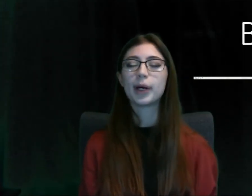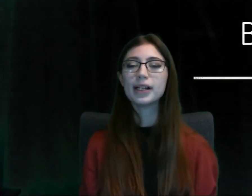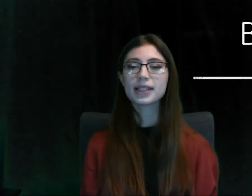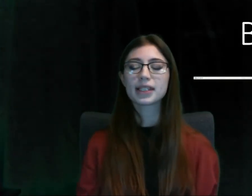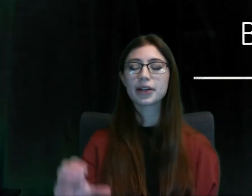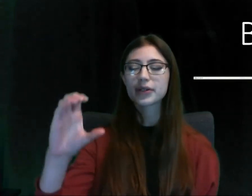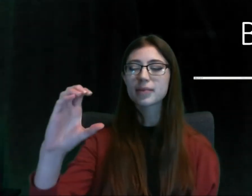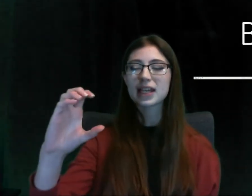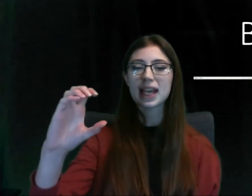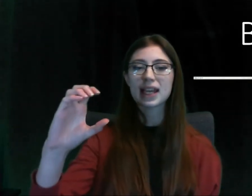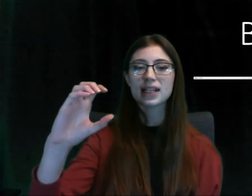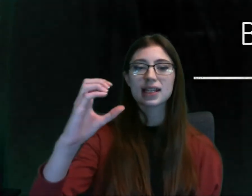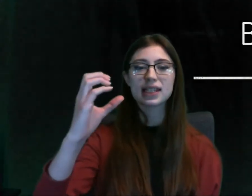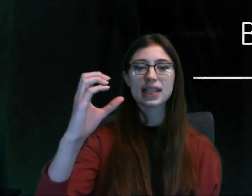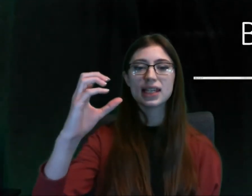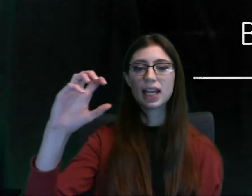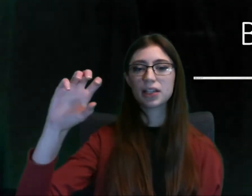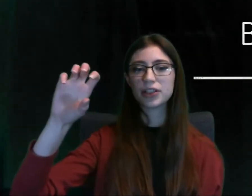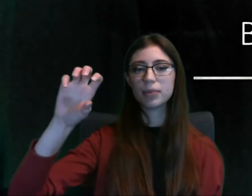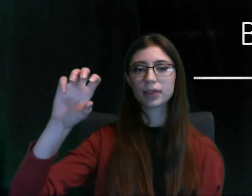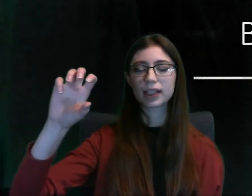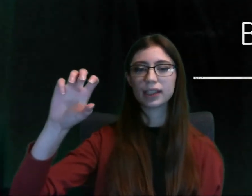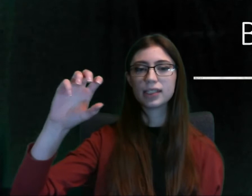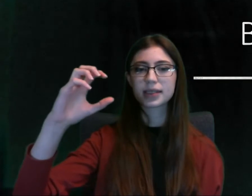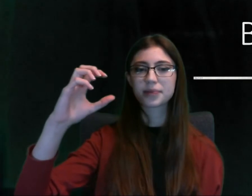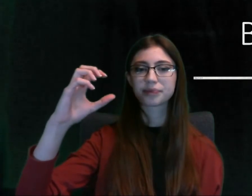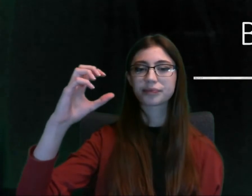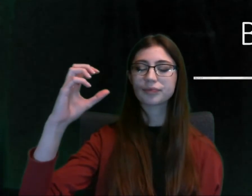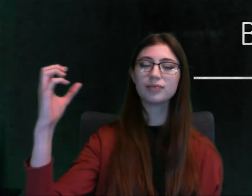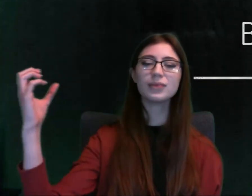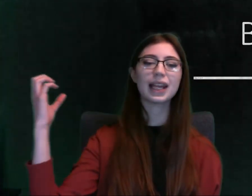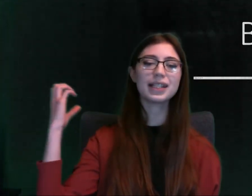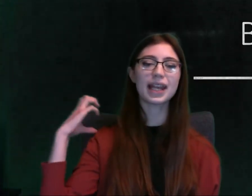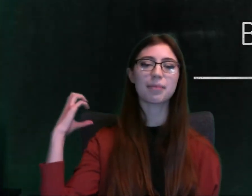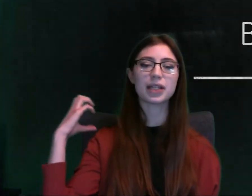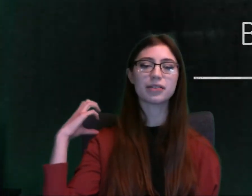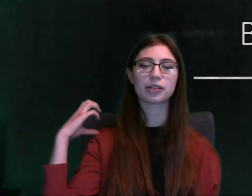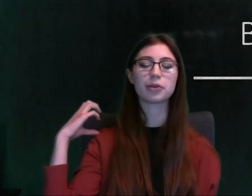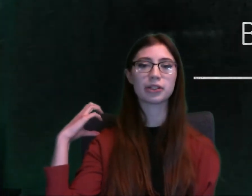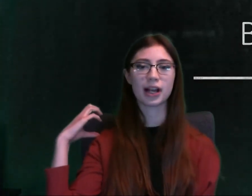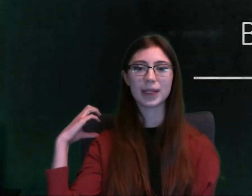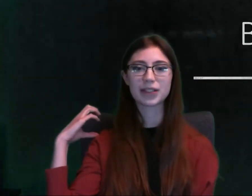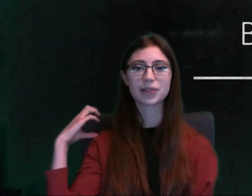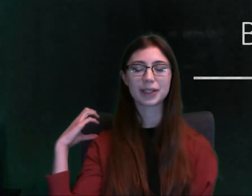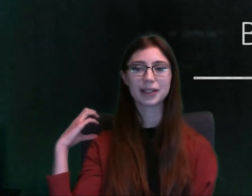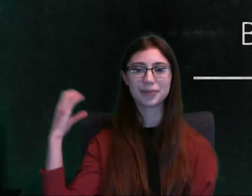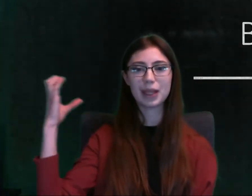Boss, you're going to make a C hand shape like this and tap it to your dominant shoulder.